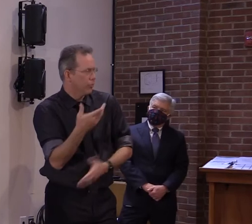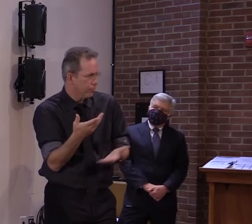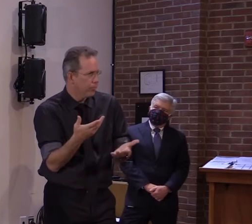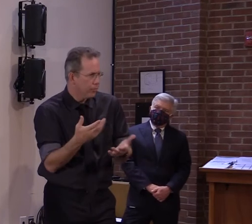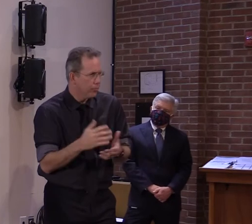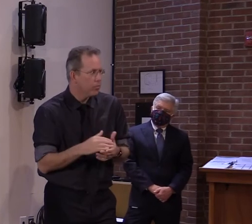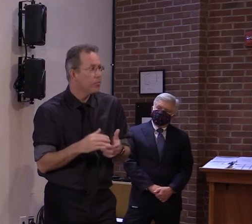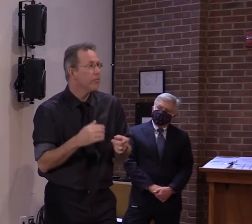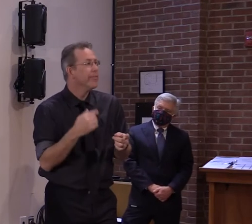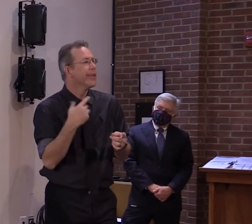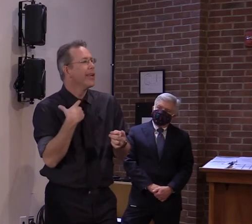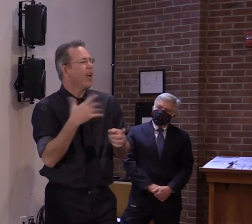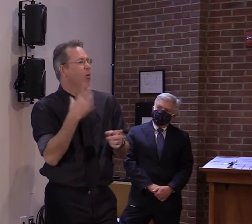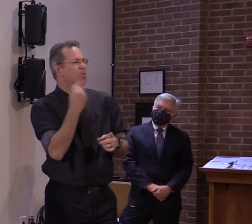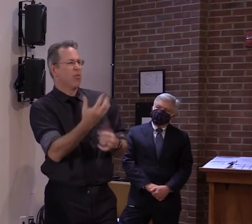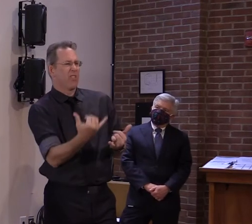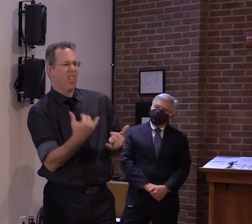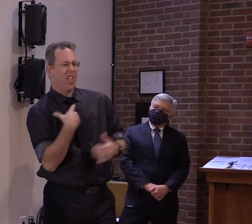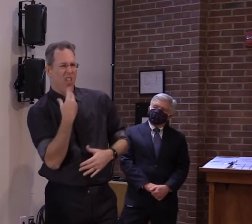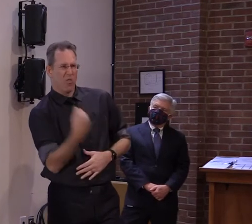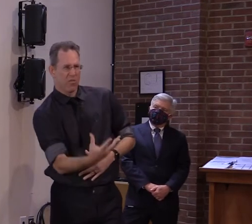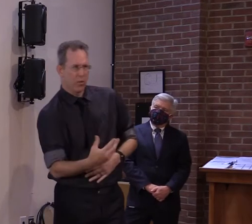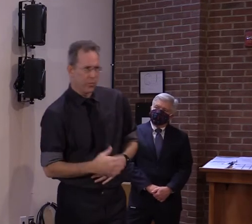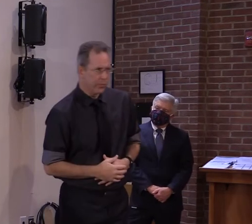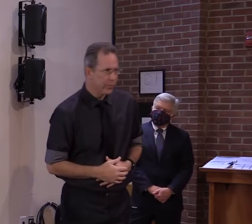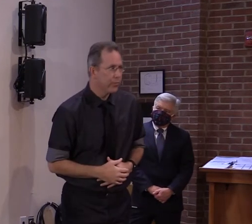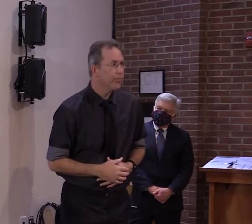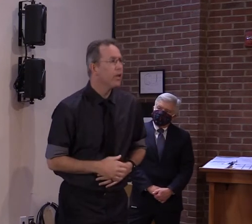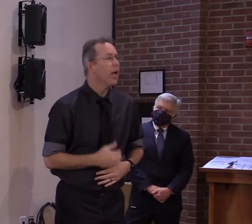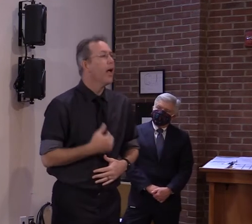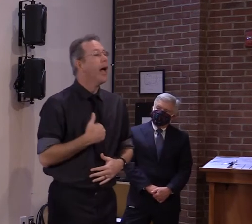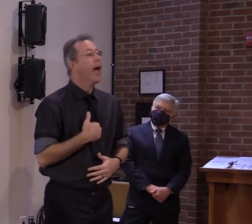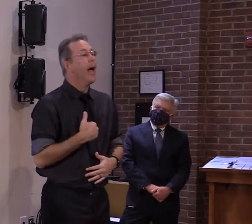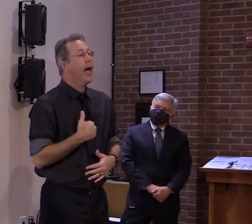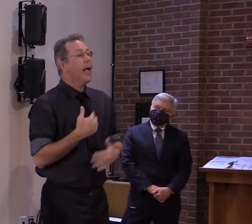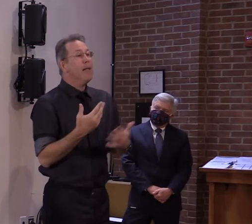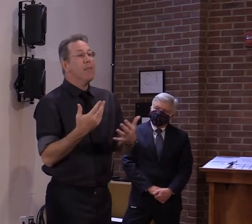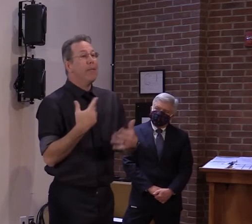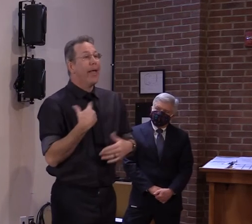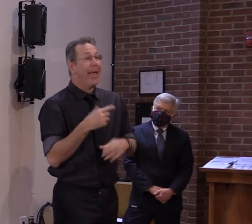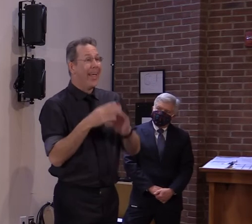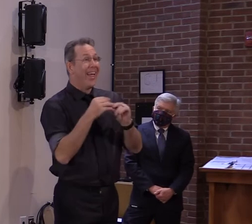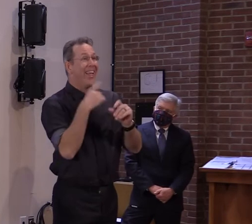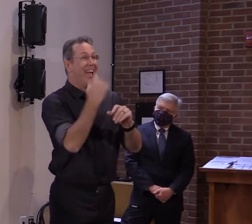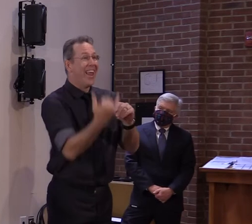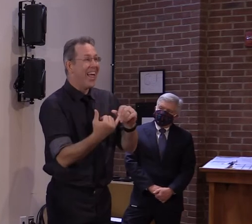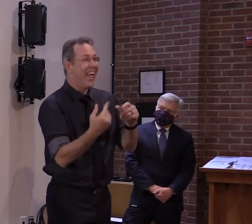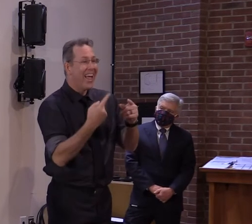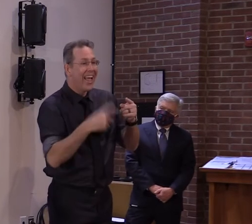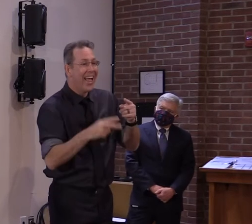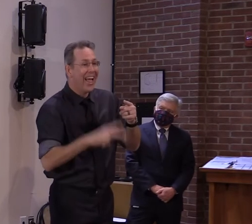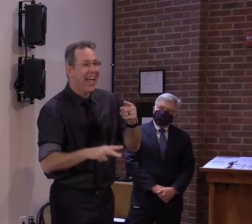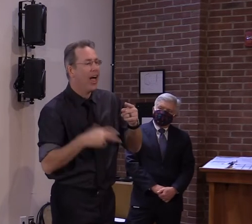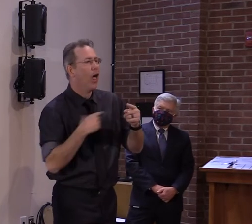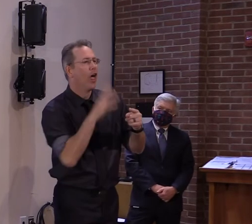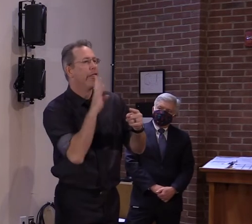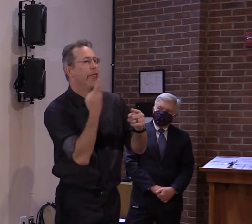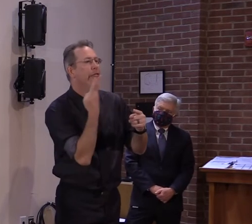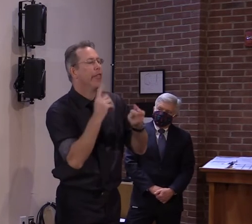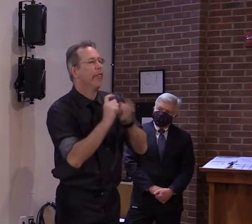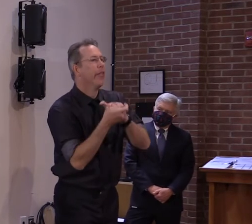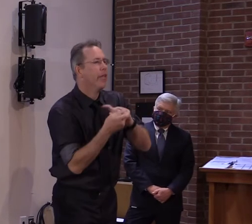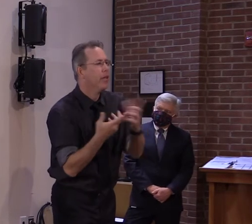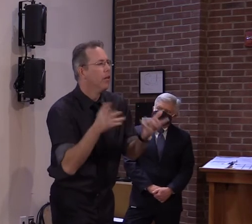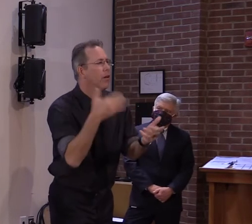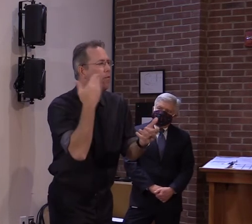change only because we do want to wait to get the input of ACIP, the Advisory Council on Immunization Practices, to